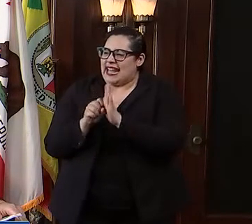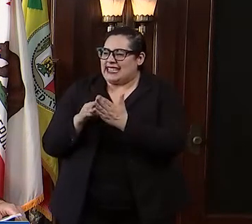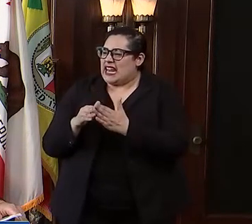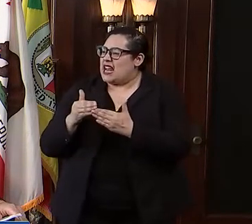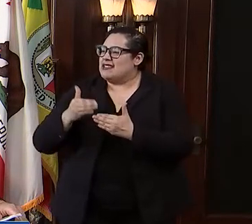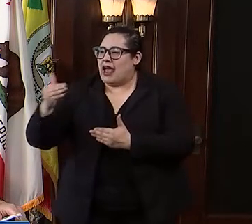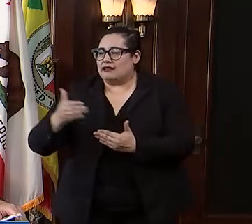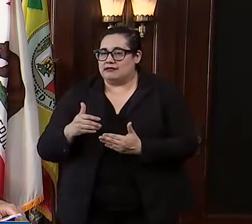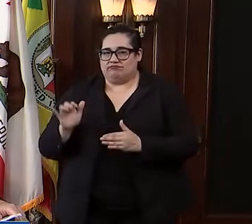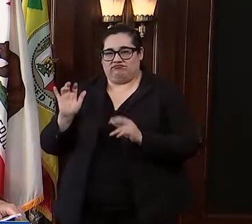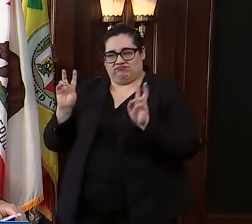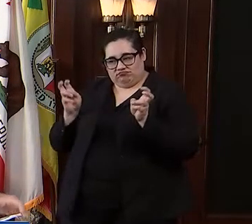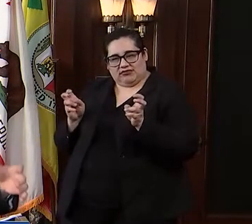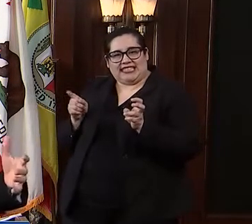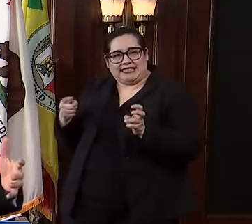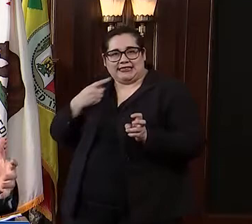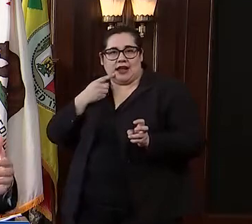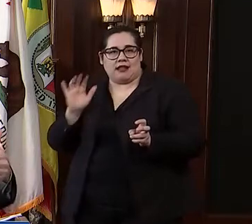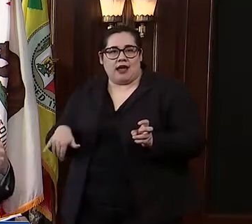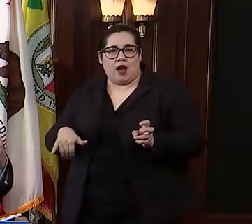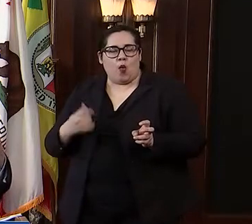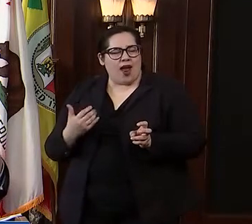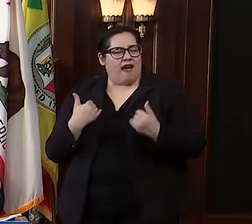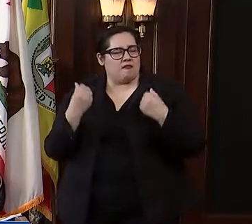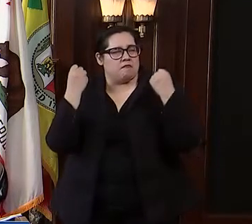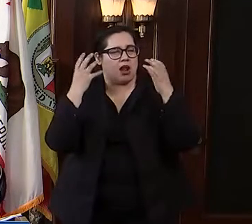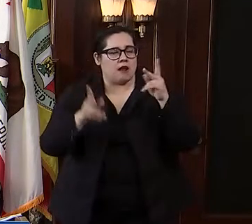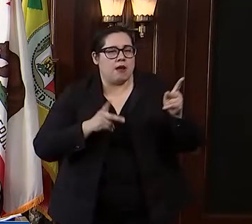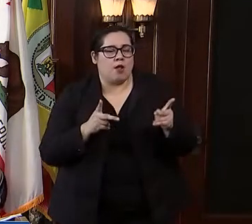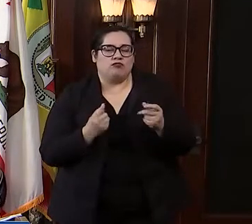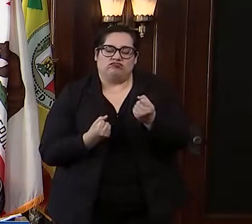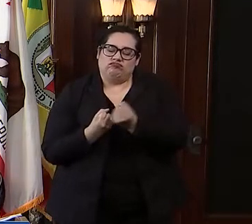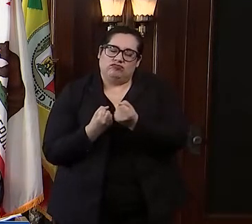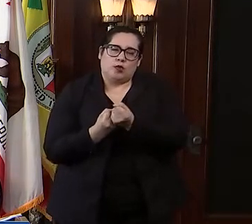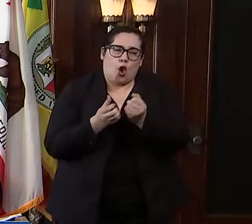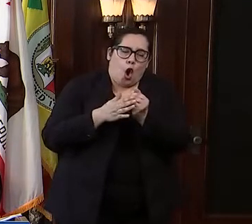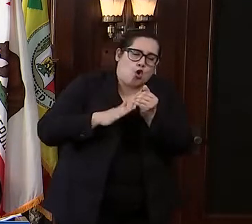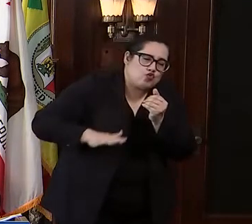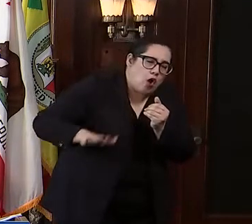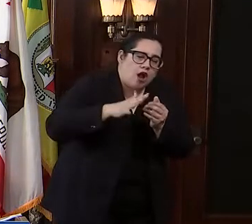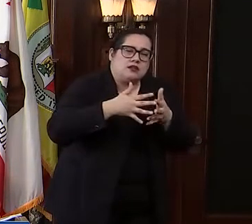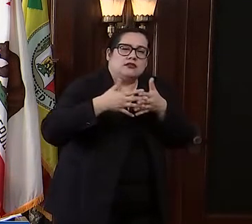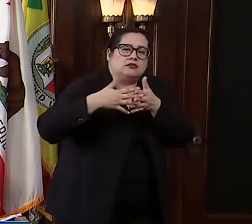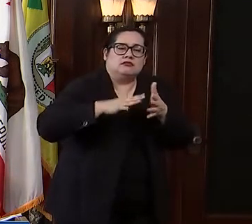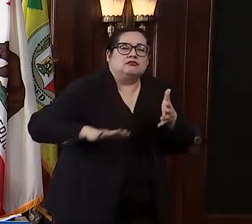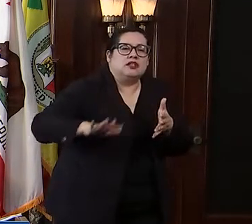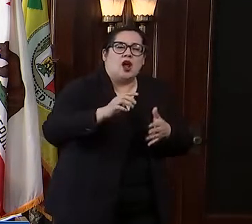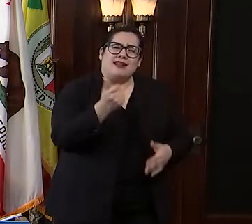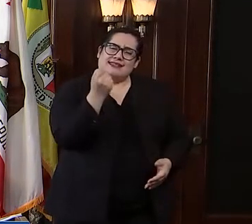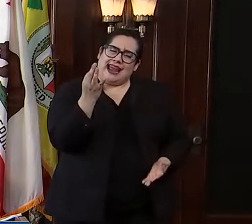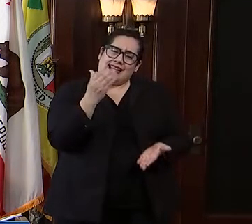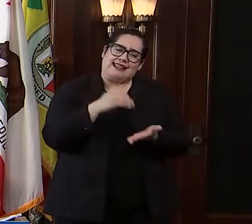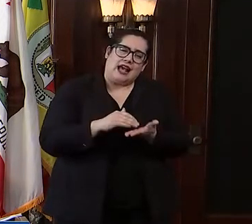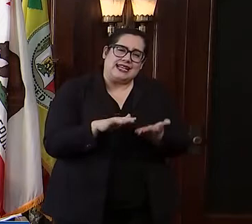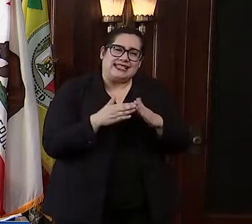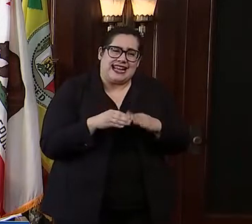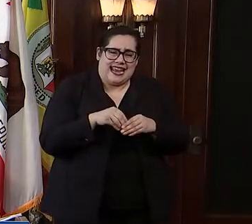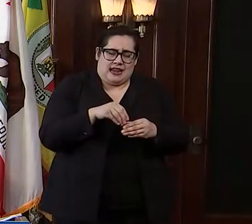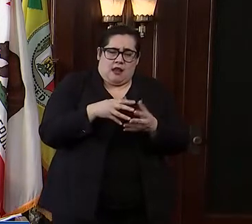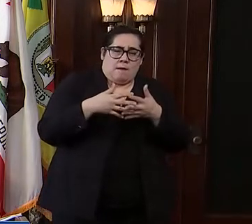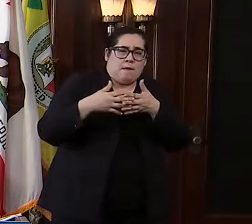next. We have so many folks that support us across the nation in the 19,000 cities that comprise